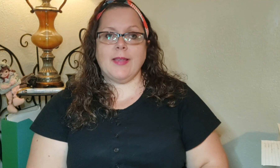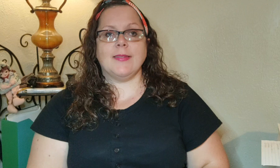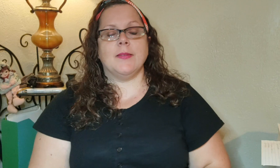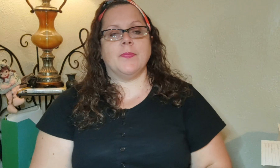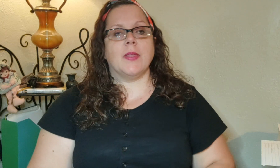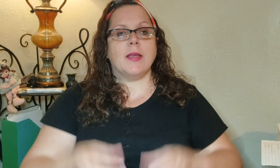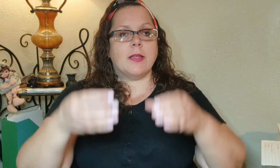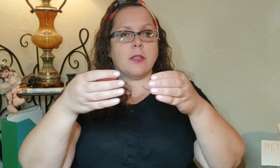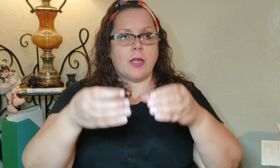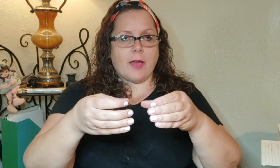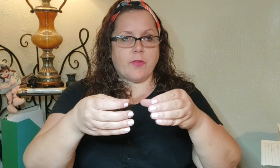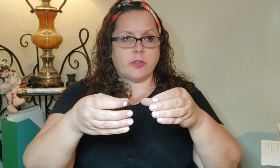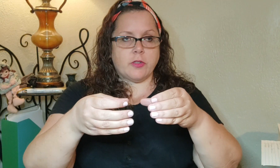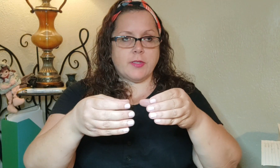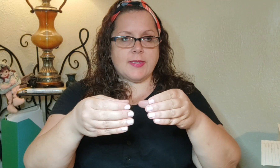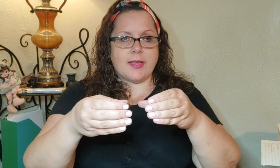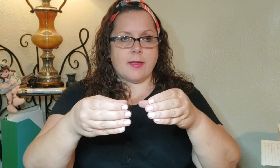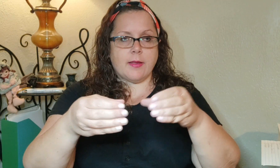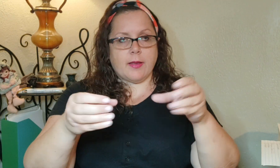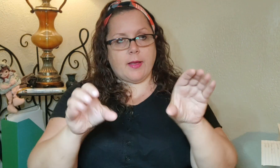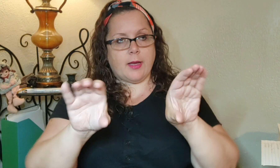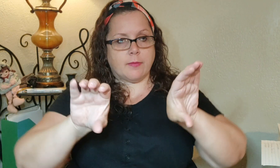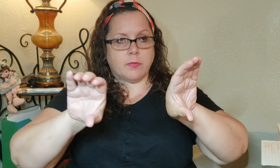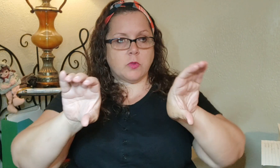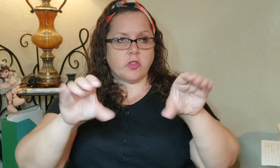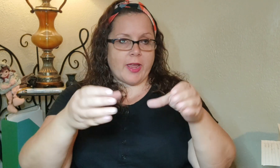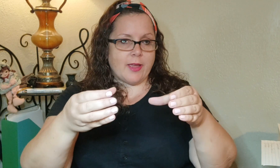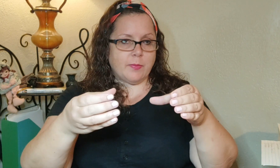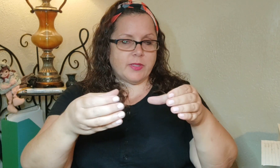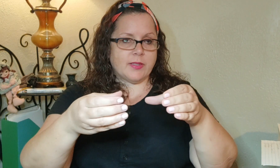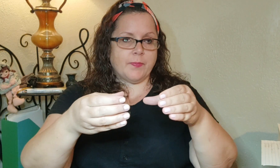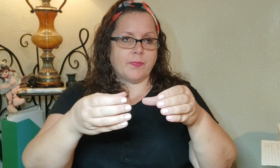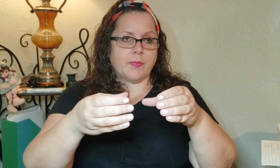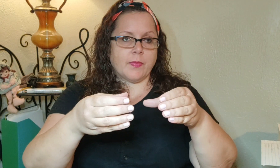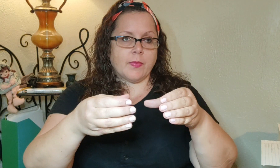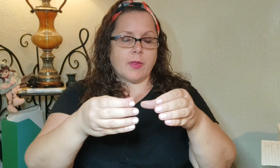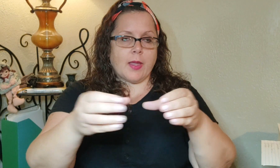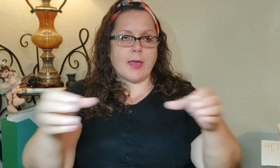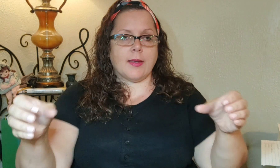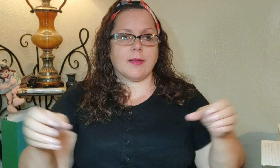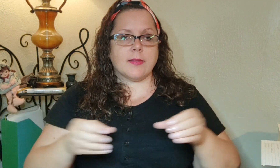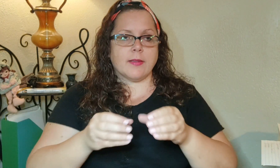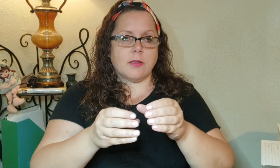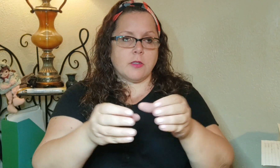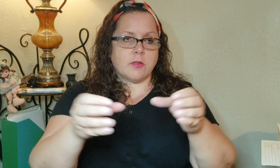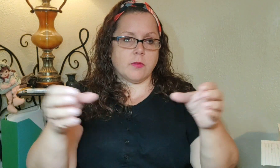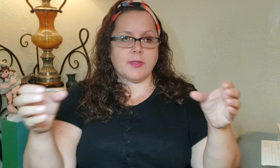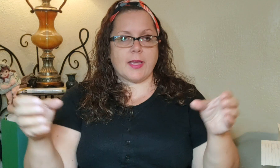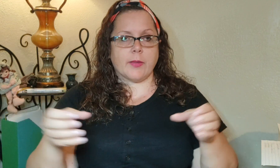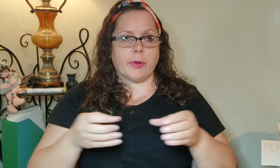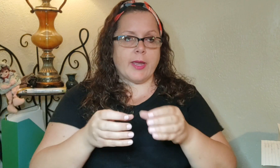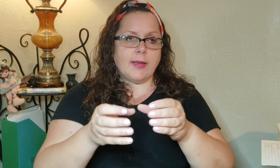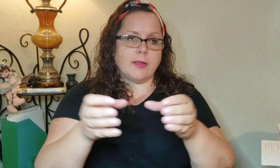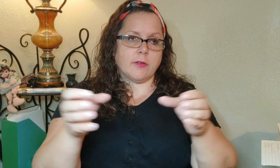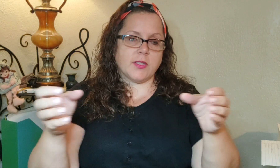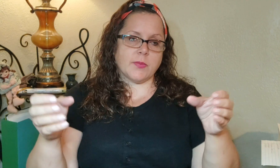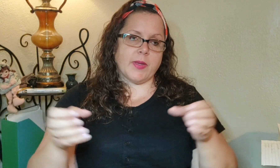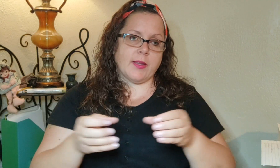Celebrate. You have your two C shapes, and it's, you celebrate, you spin it